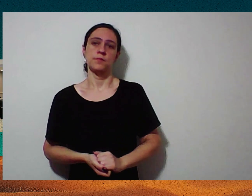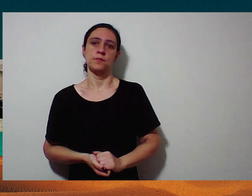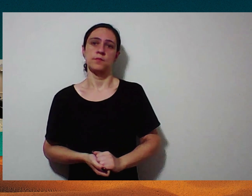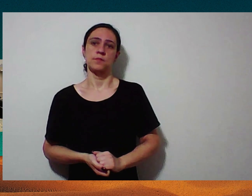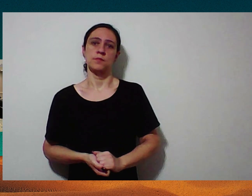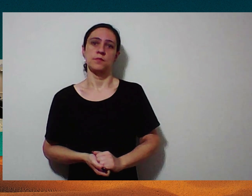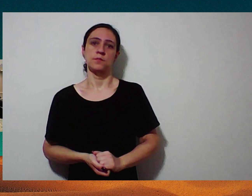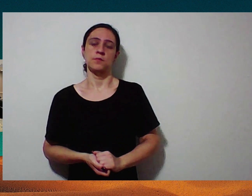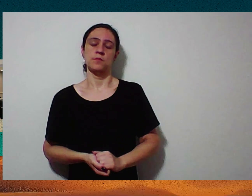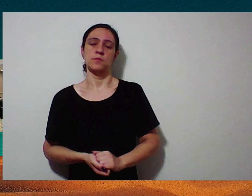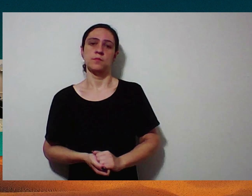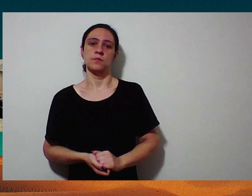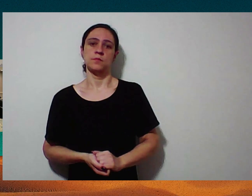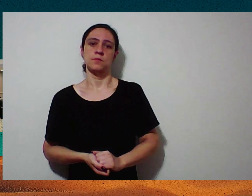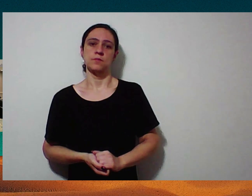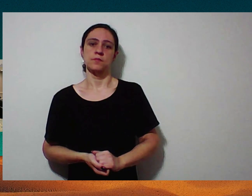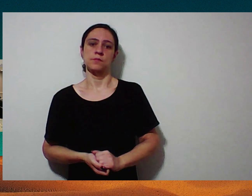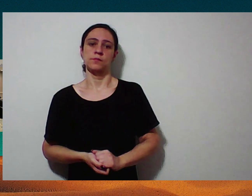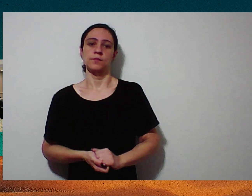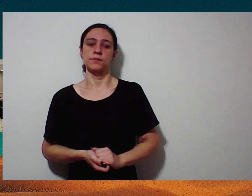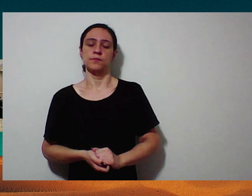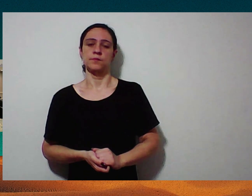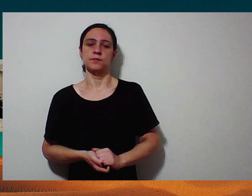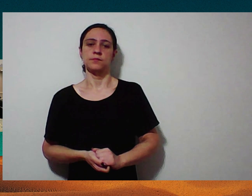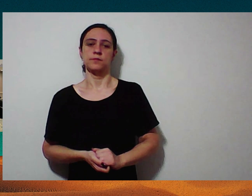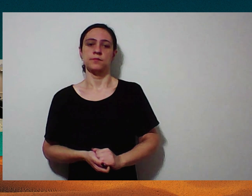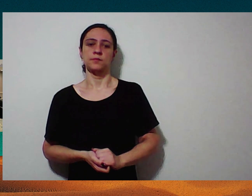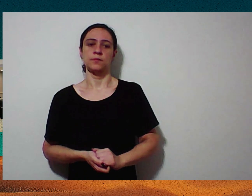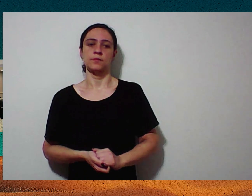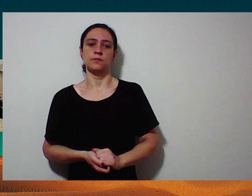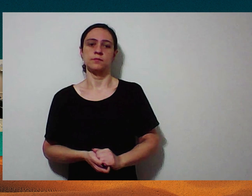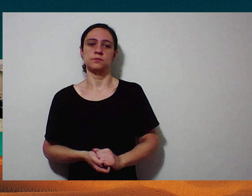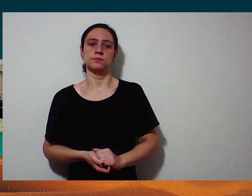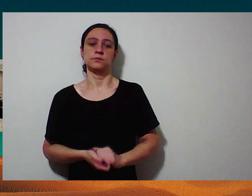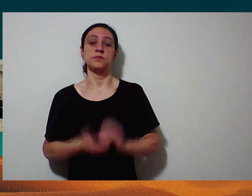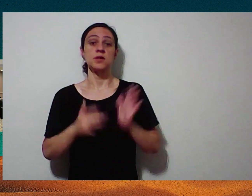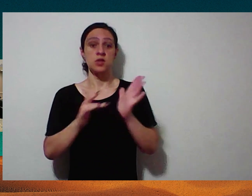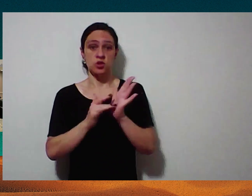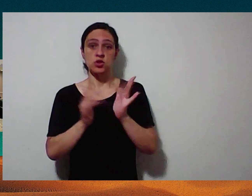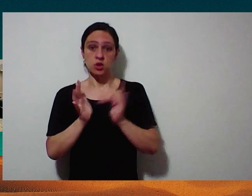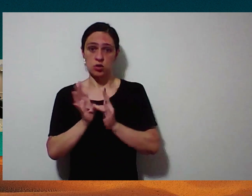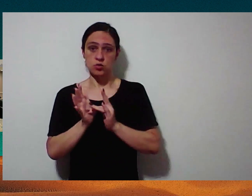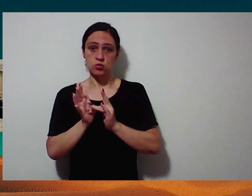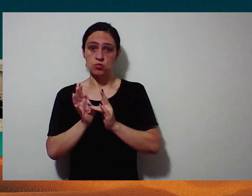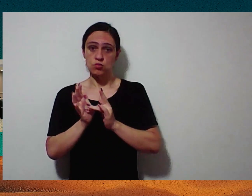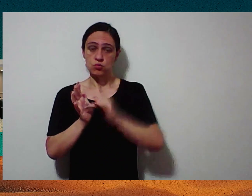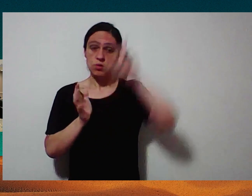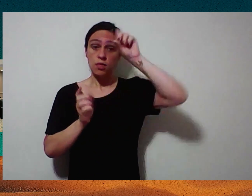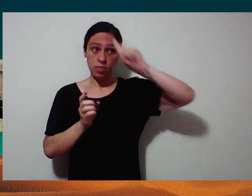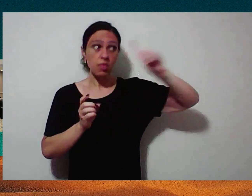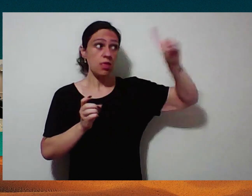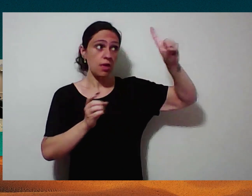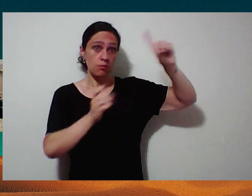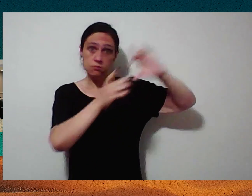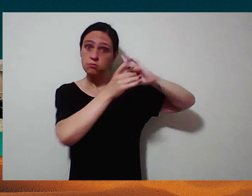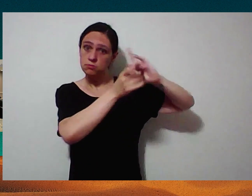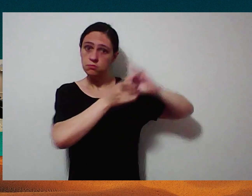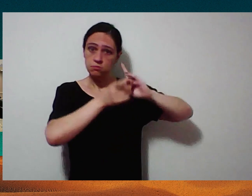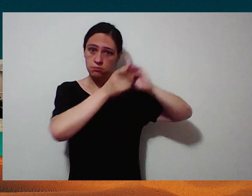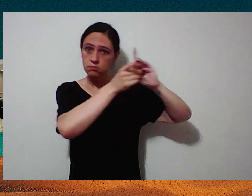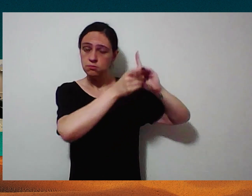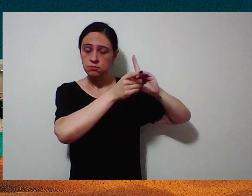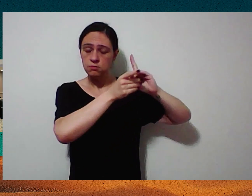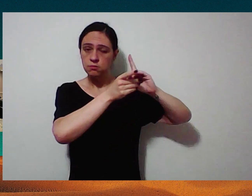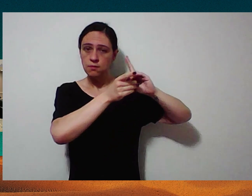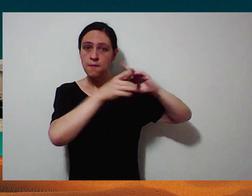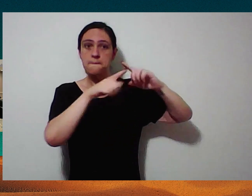gospel. Jesus, ele era o próprio Deus. Jesus was God himself. E por obediência ao Pai